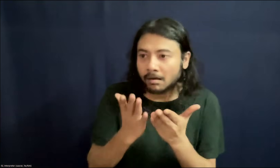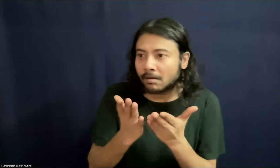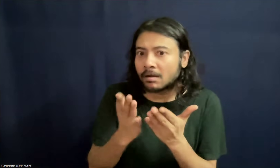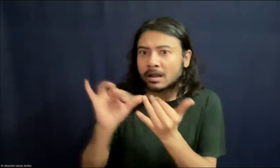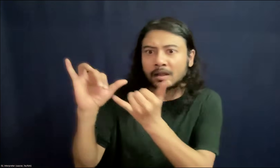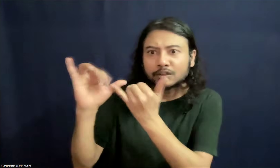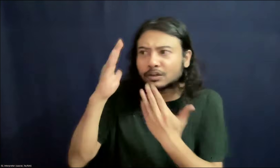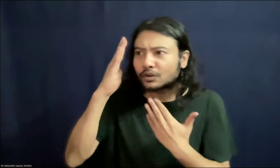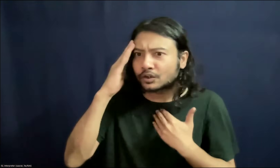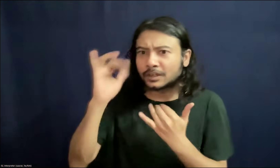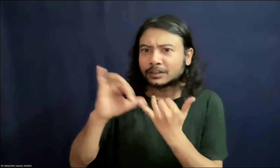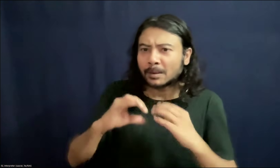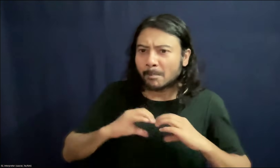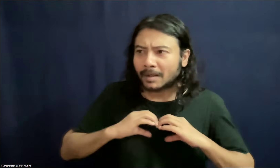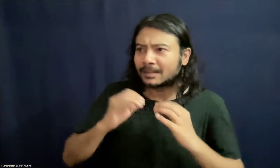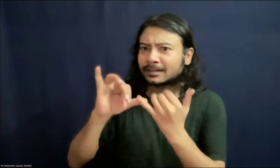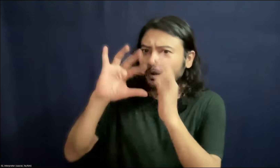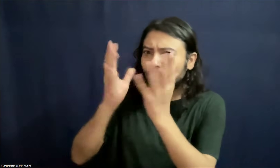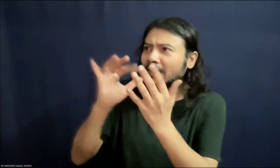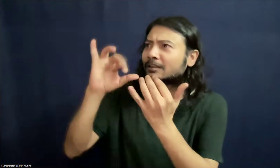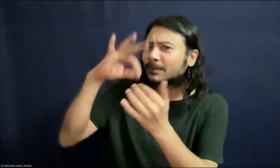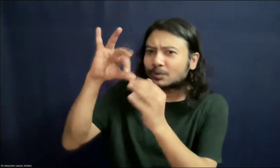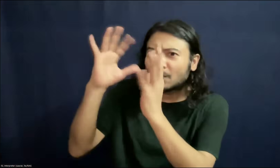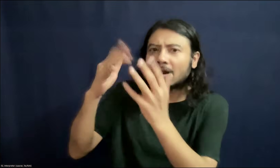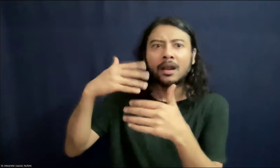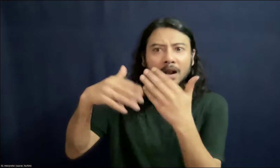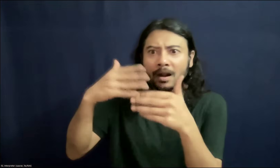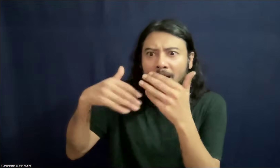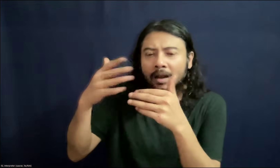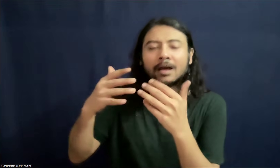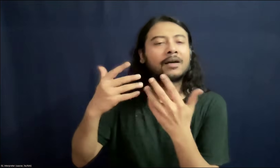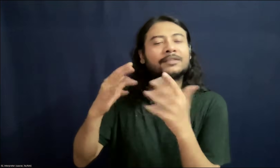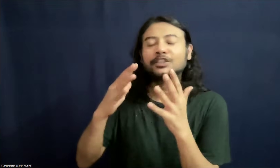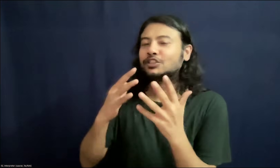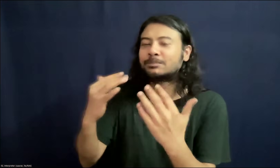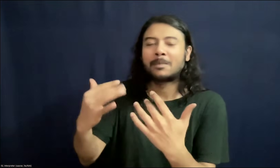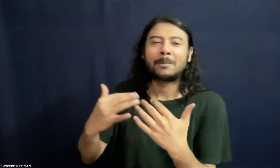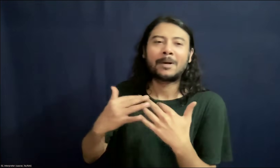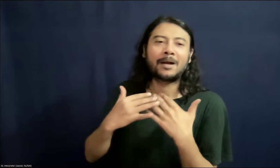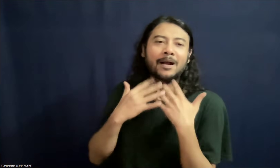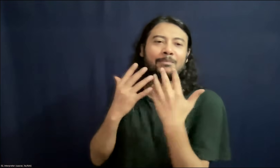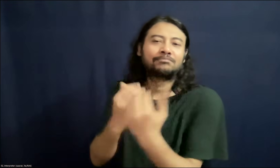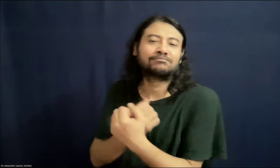How when somebody understands that yes, Krishna is Purushottam, he is the topmost Purusha.